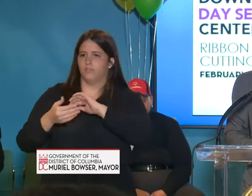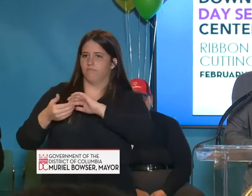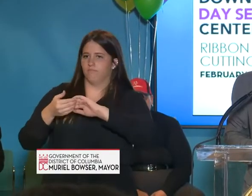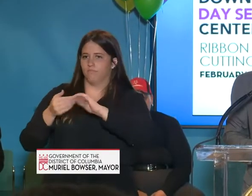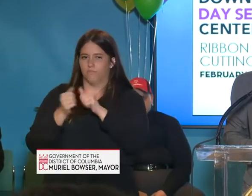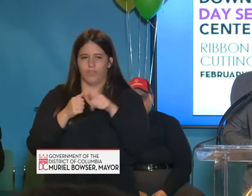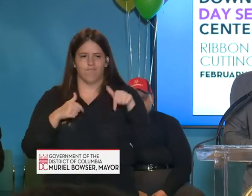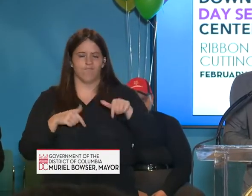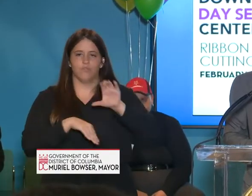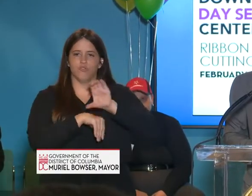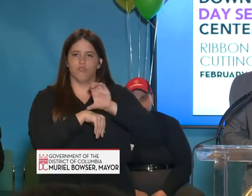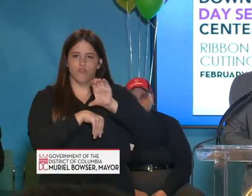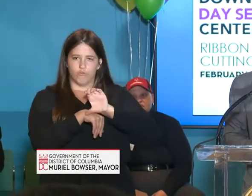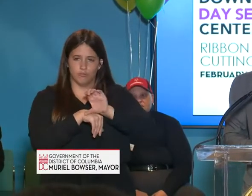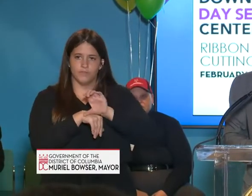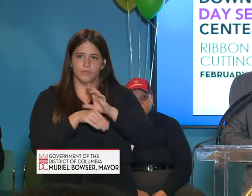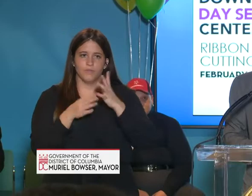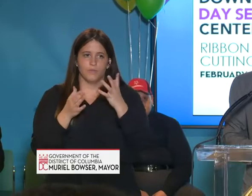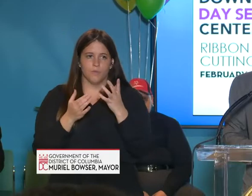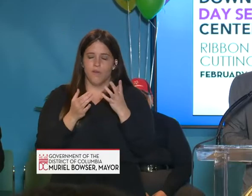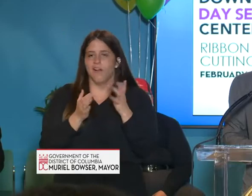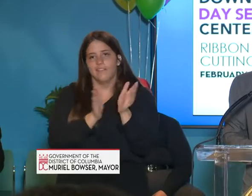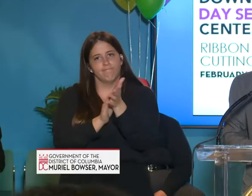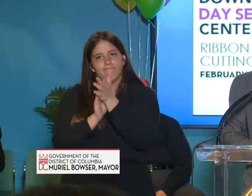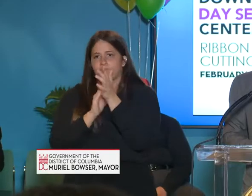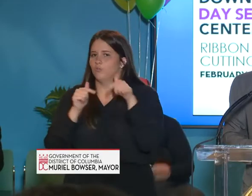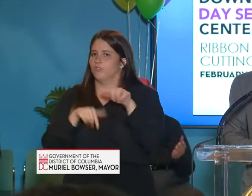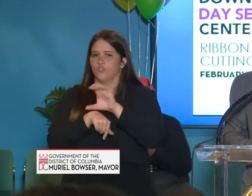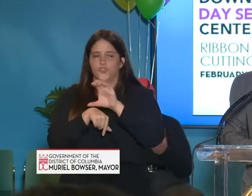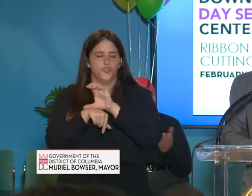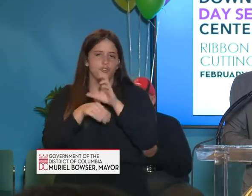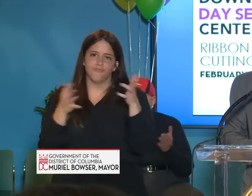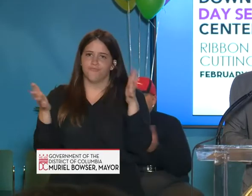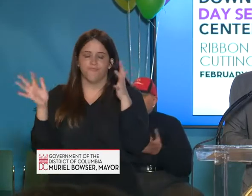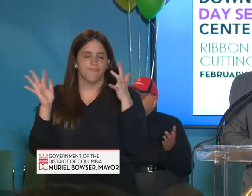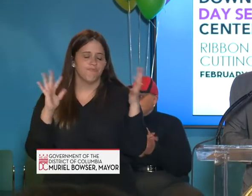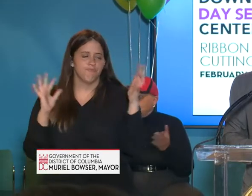with the church. Want us to give them another round of applause?